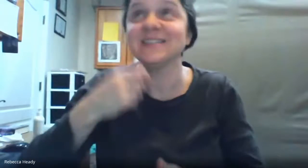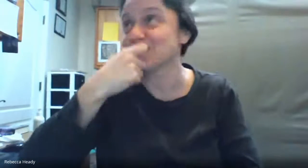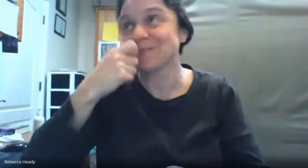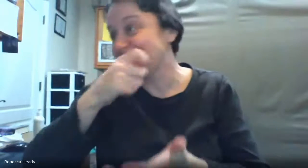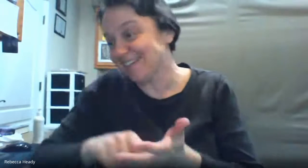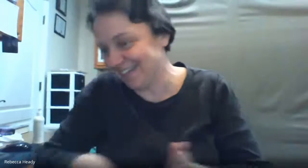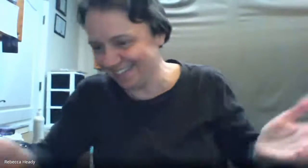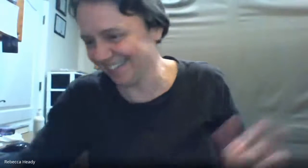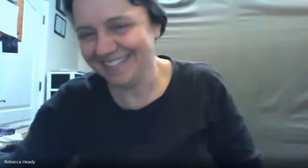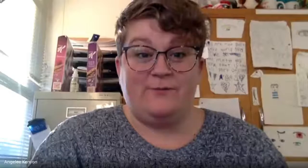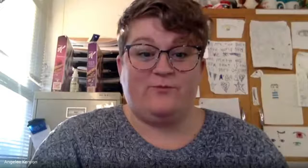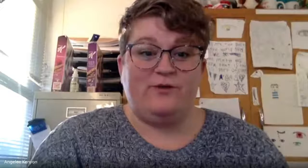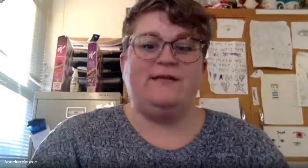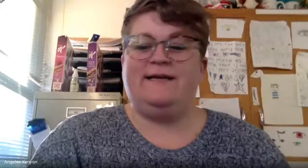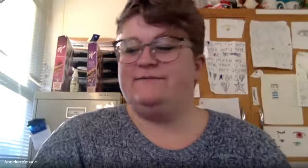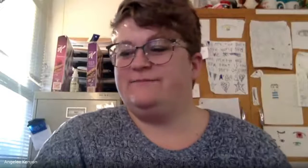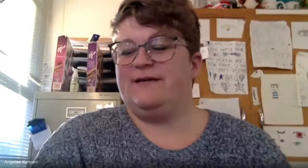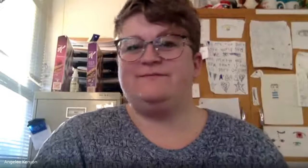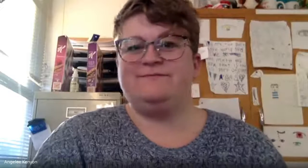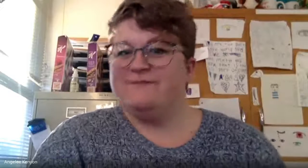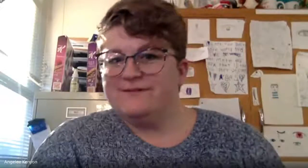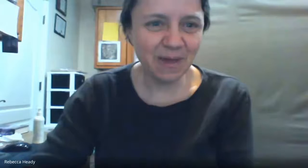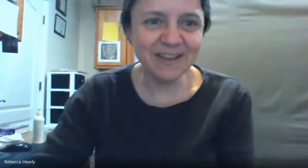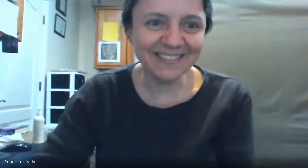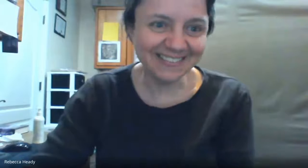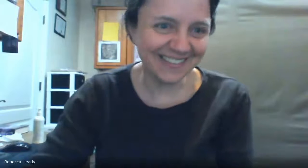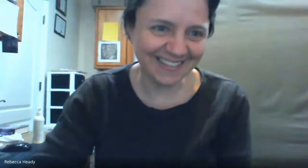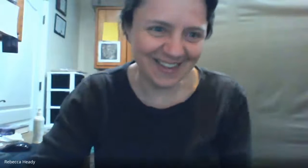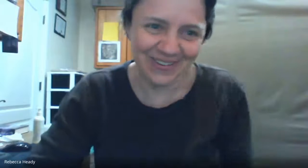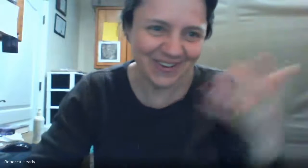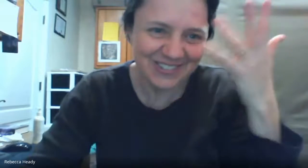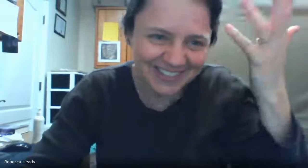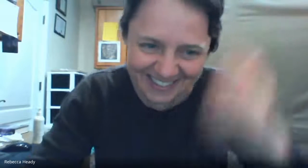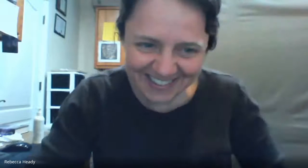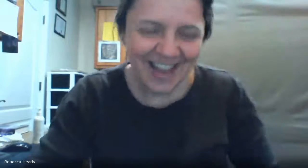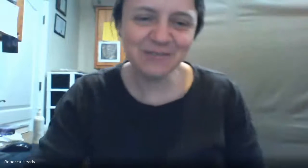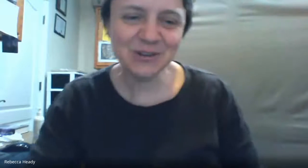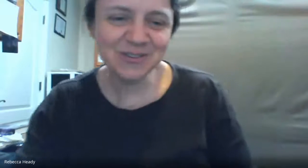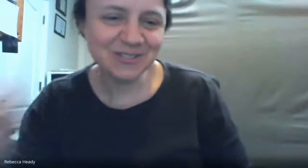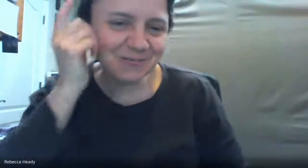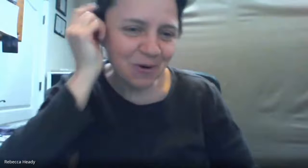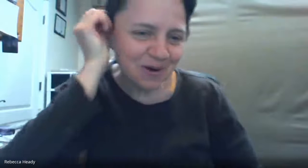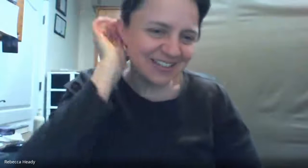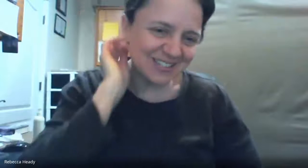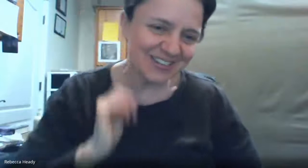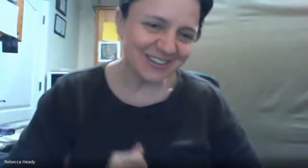pencil. I don't know. And they were made with real lead. Yeah. Yeah, maybe. Who knows? I'm sure there's more history to